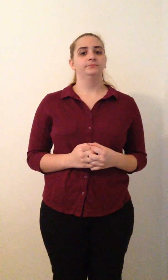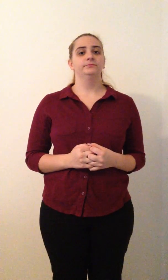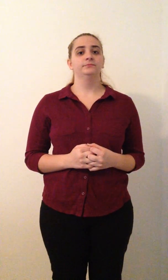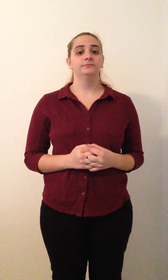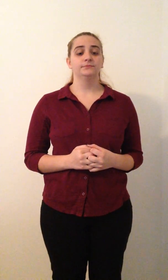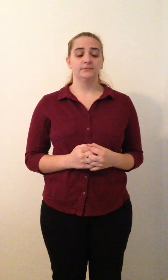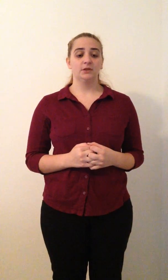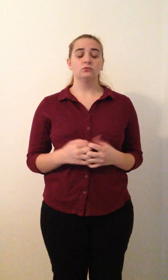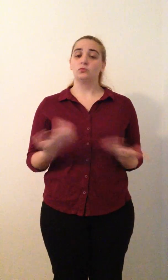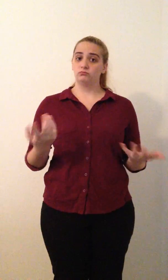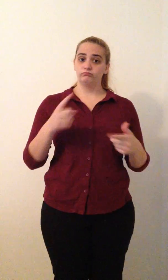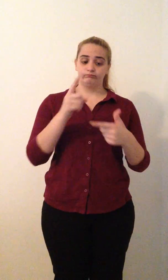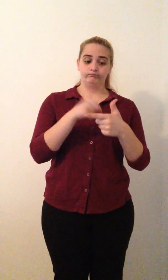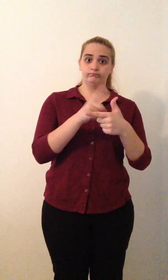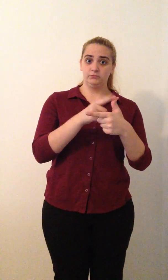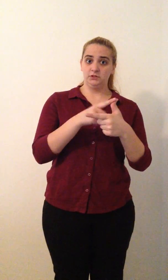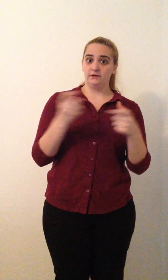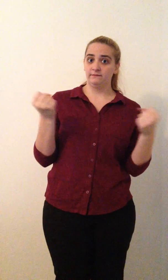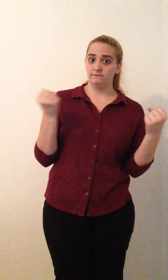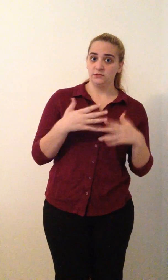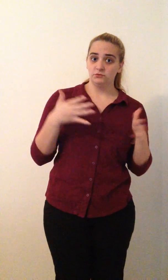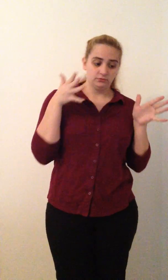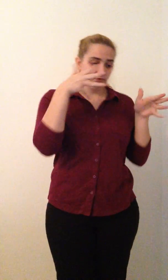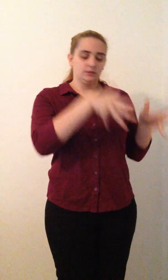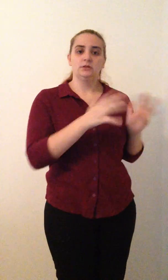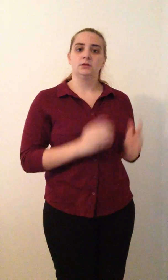fear of abandonment, one extreme. That's